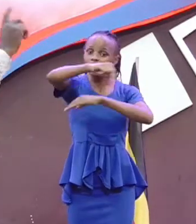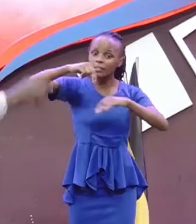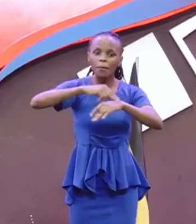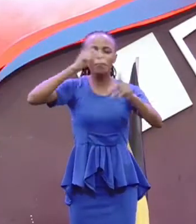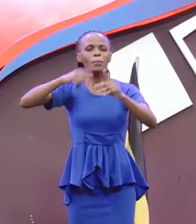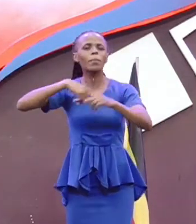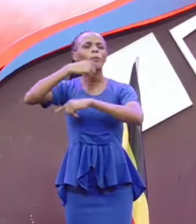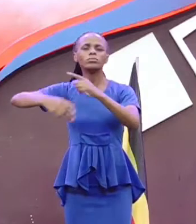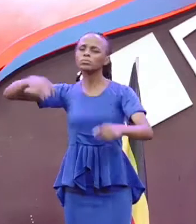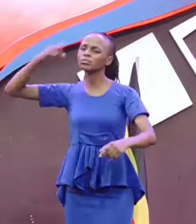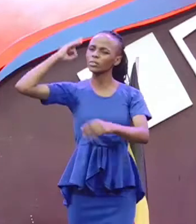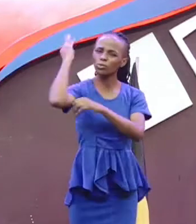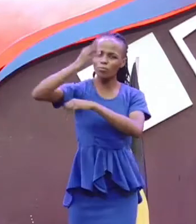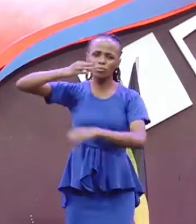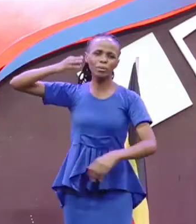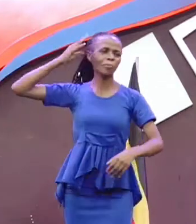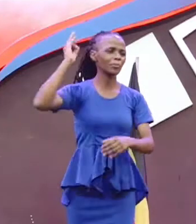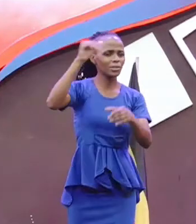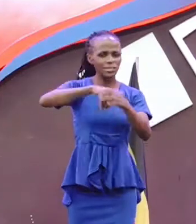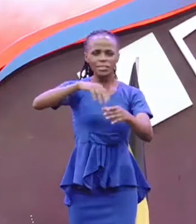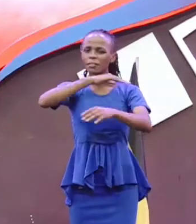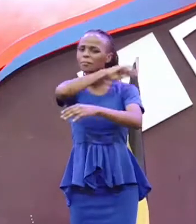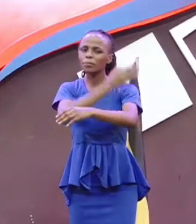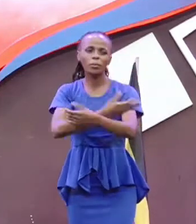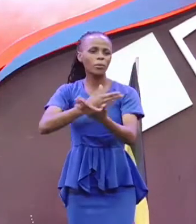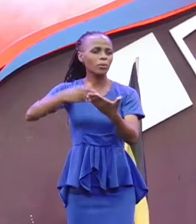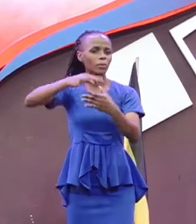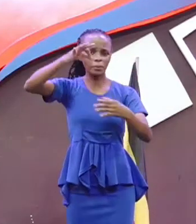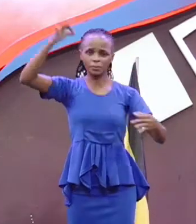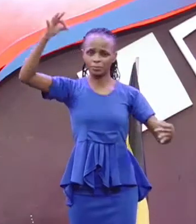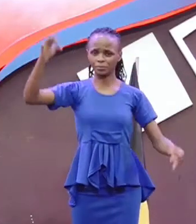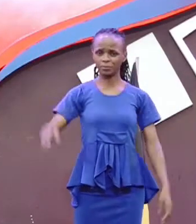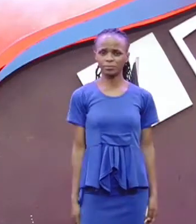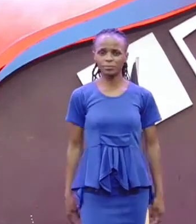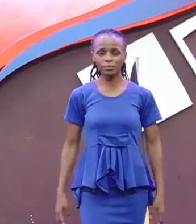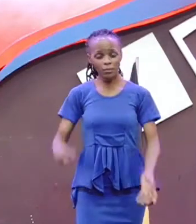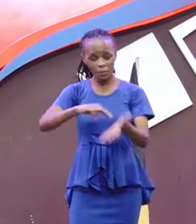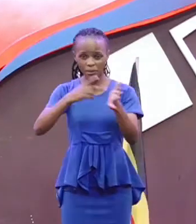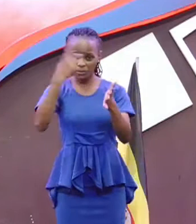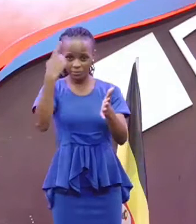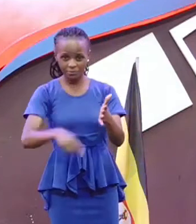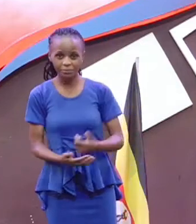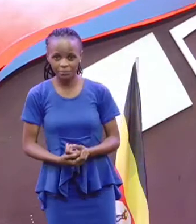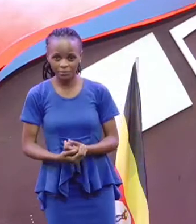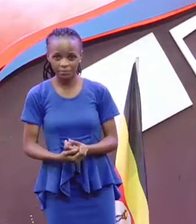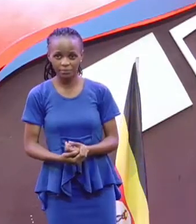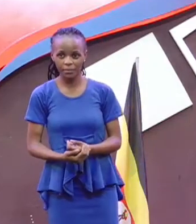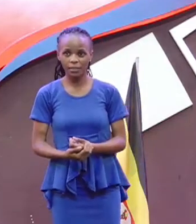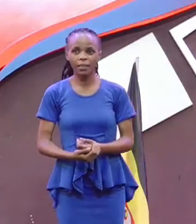Even here in the nation, the doctrine is still preached in the name of the Holy Spirit. It means,